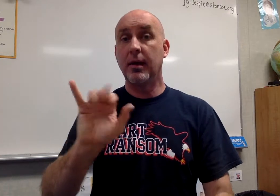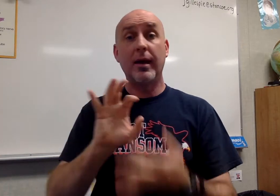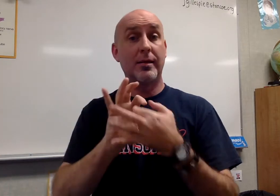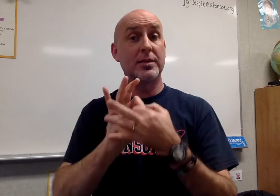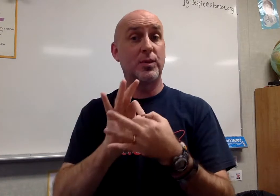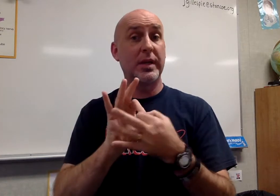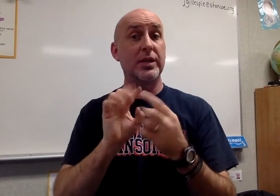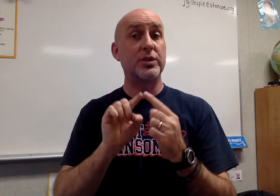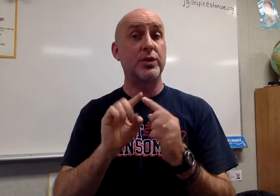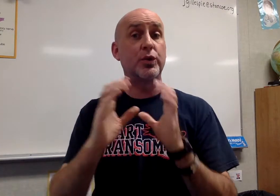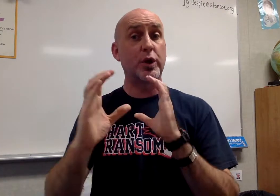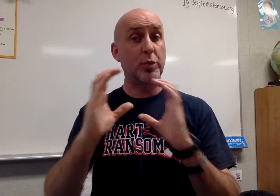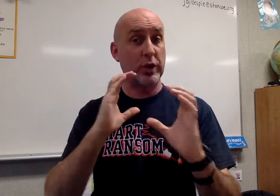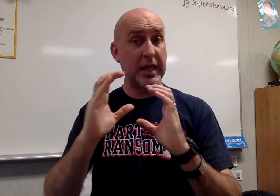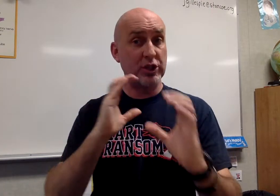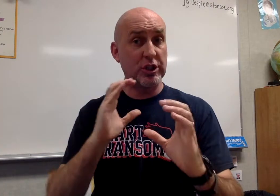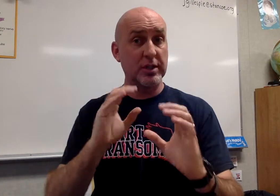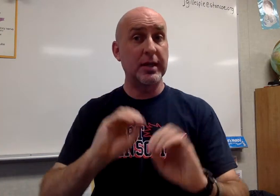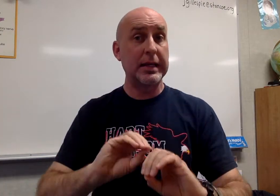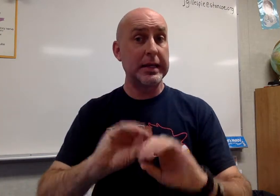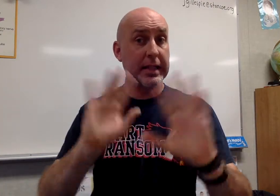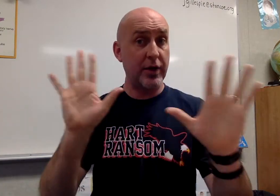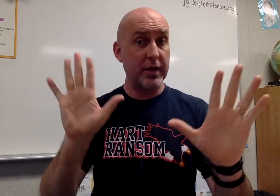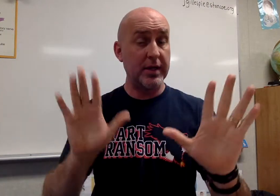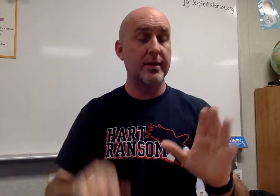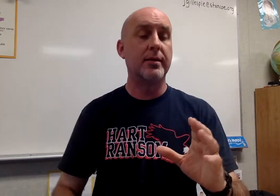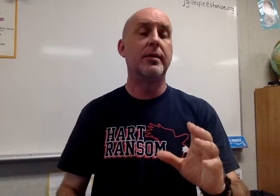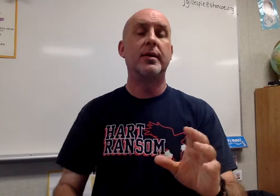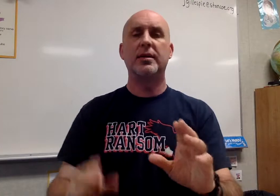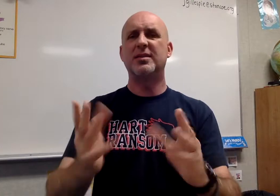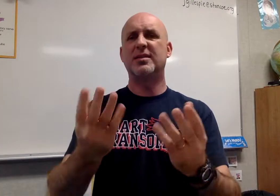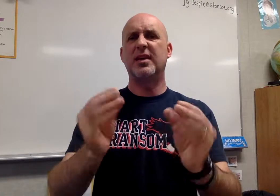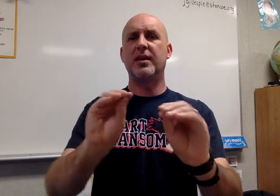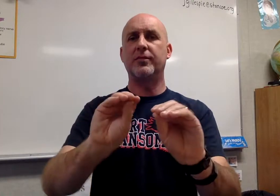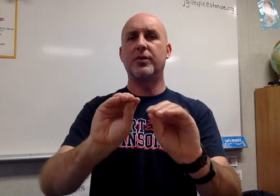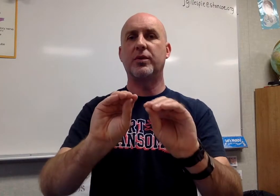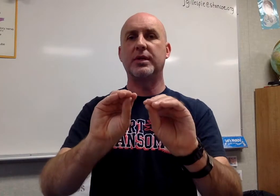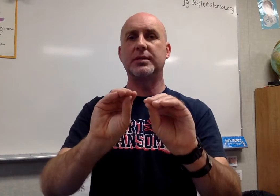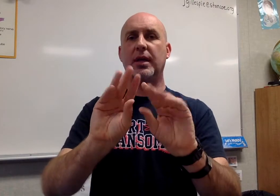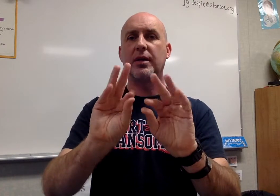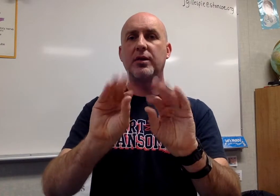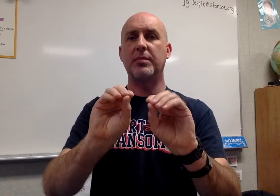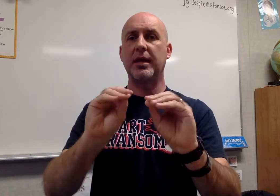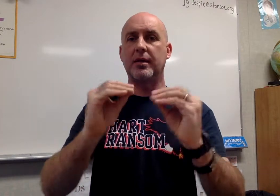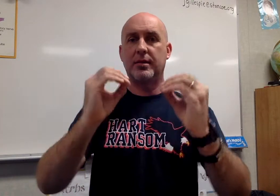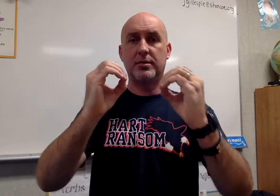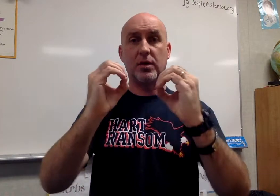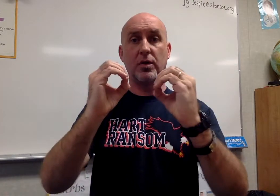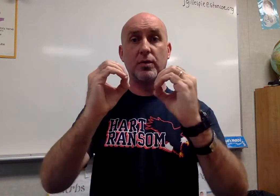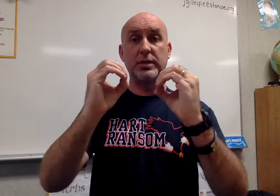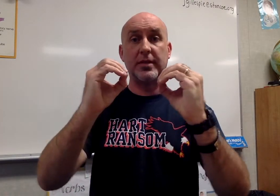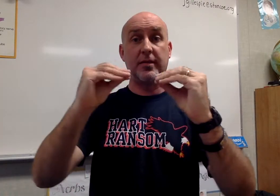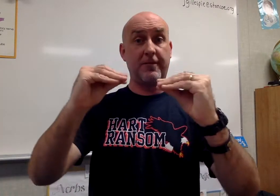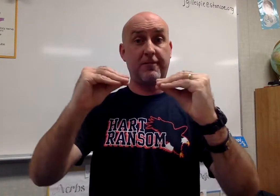And that's related to your communication. Clarity. Here's the sign if you're curious. Okay, you're going to make these O's and they're